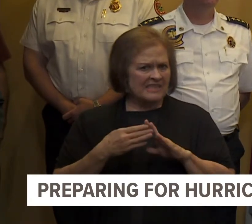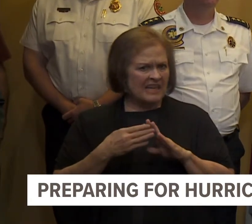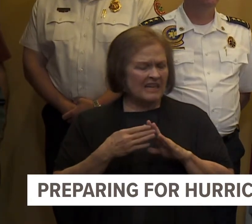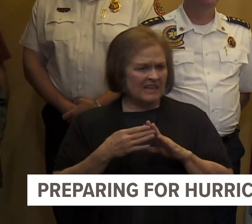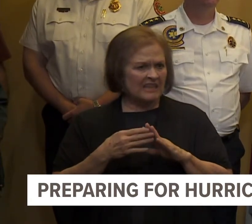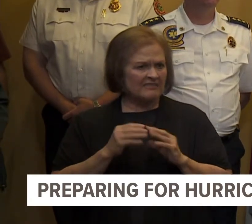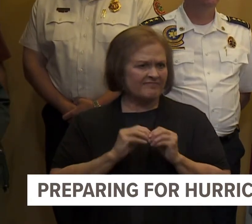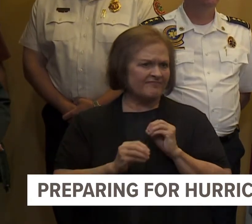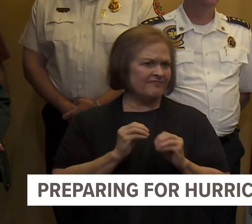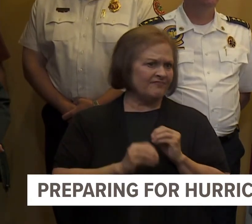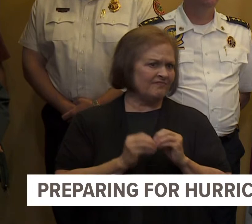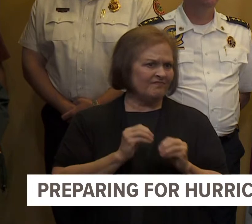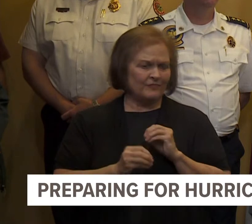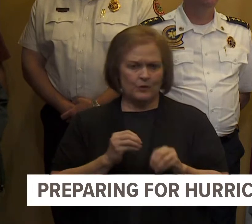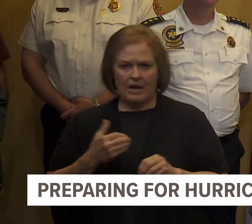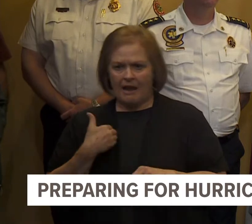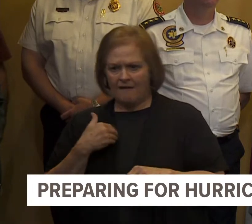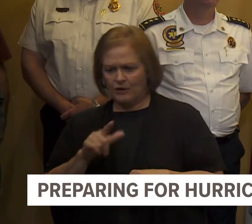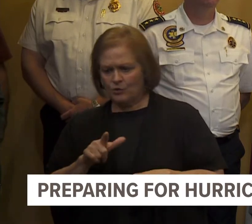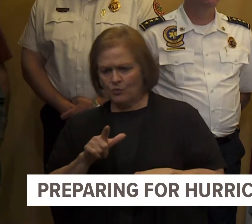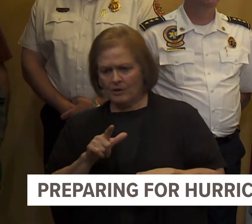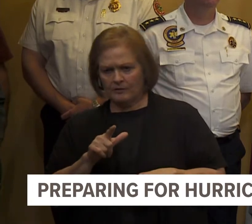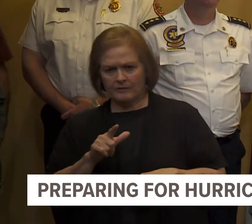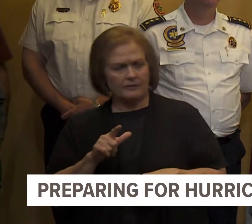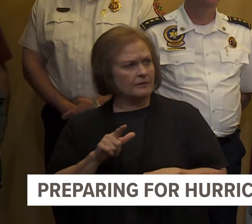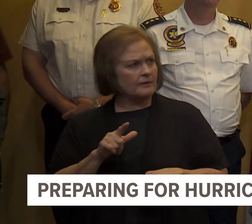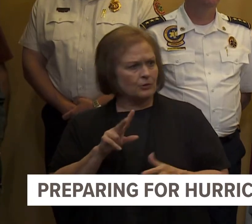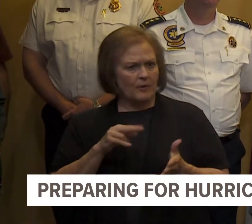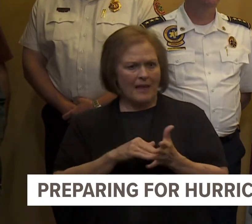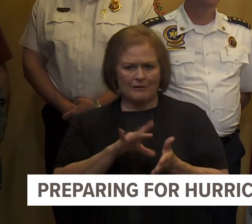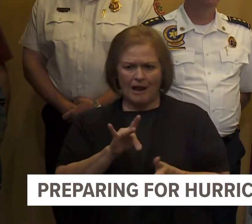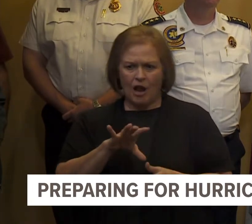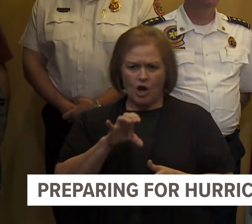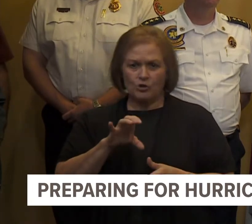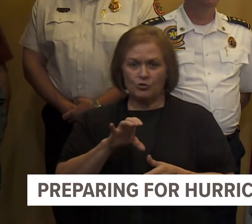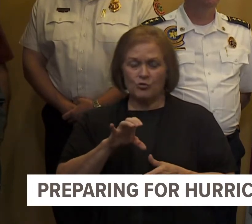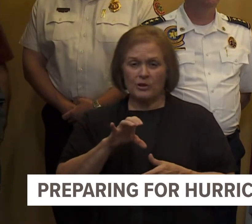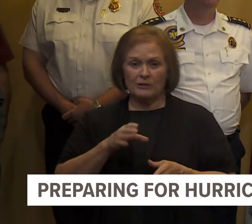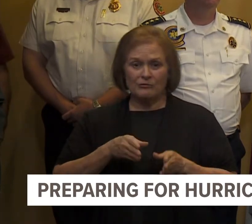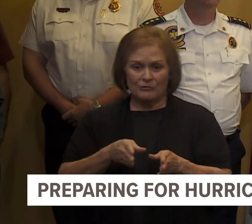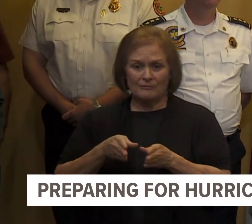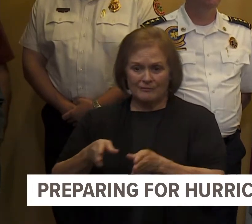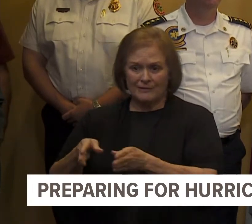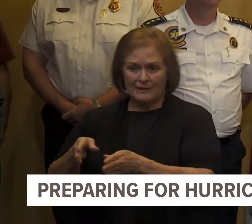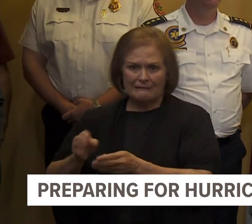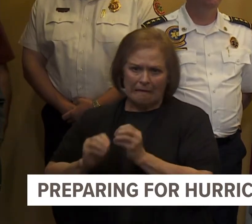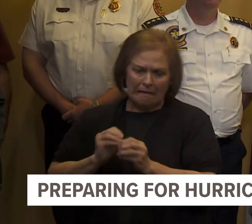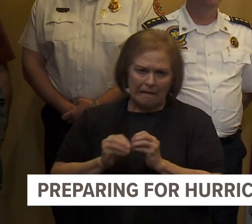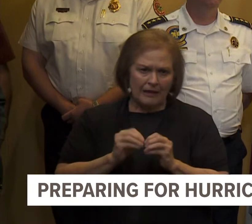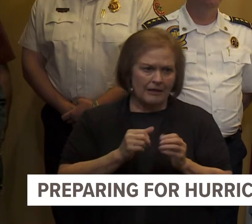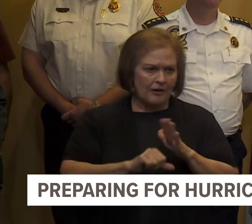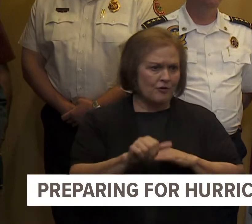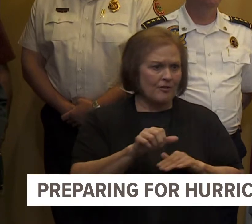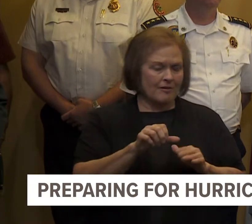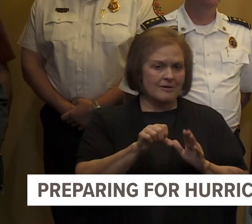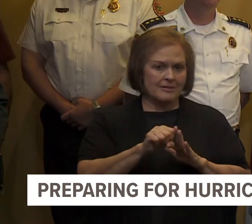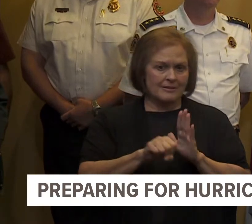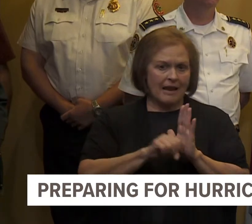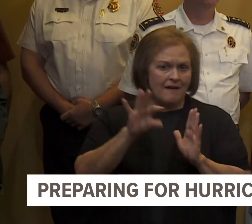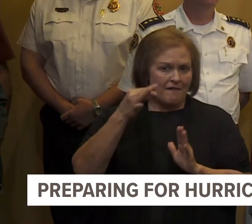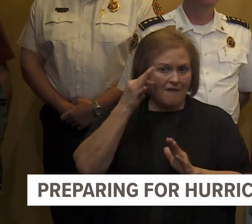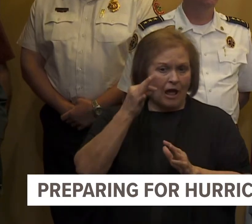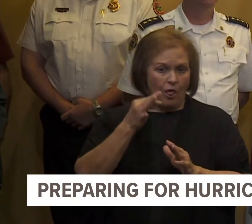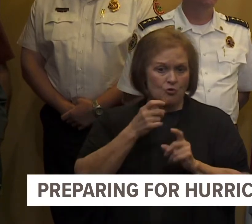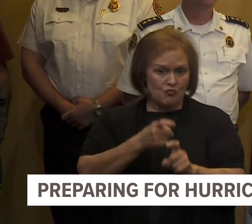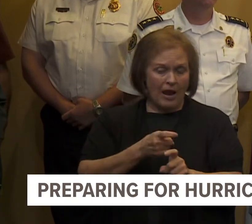construction. We've got 2,800 blocks under construction right now from either federal, state, or city grants.